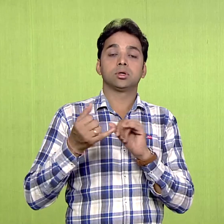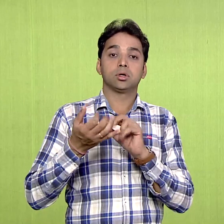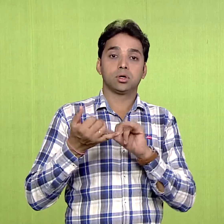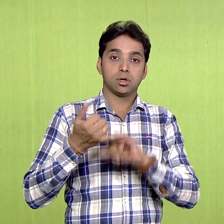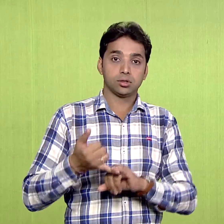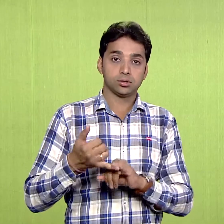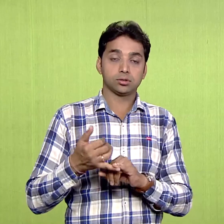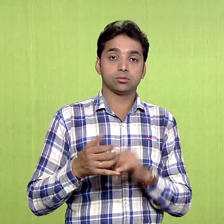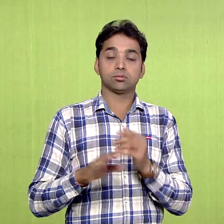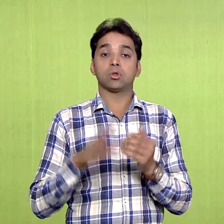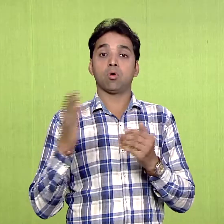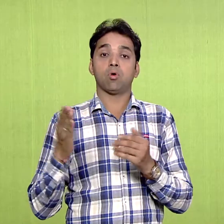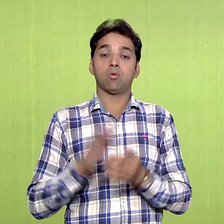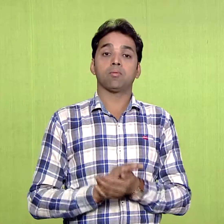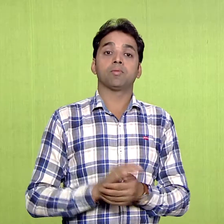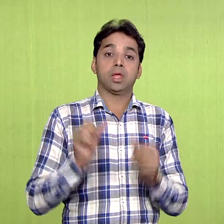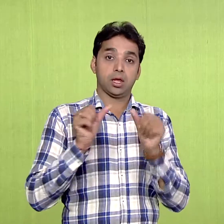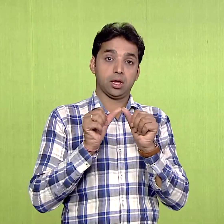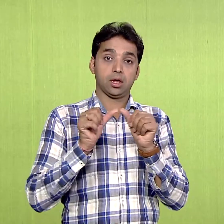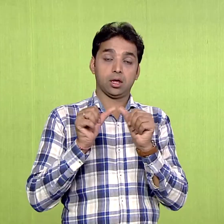of the Andhra region.